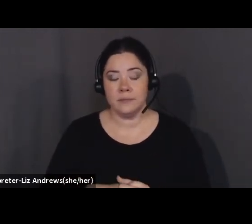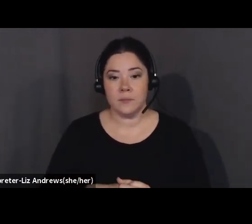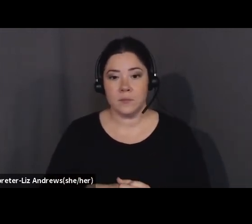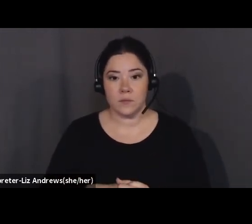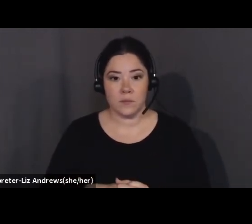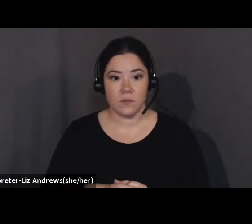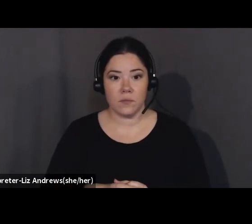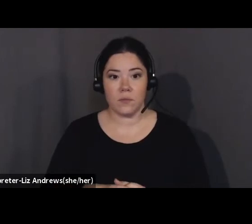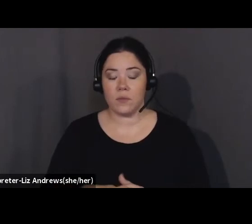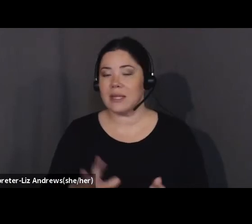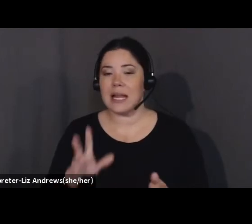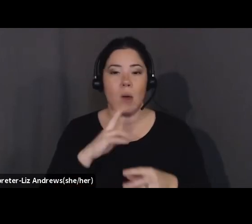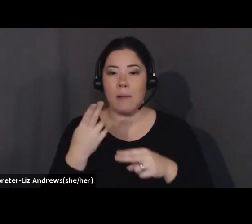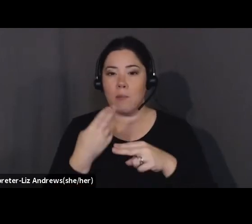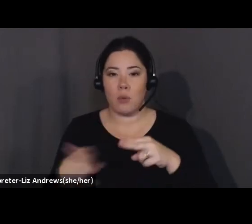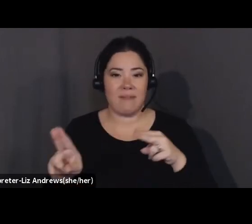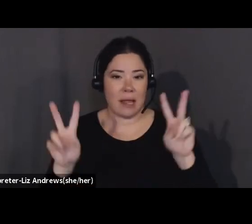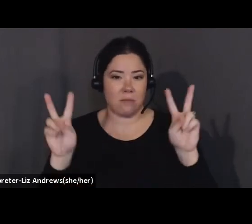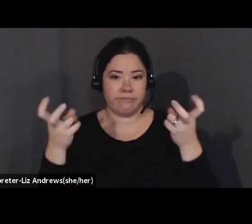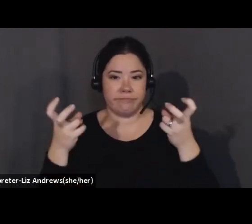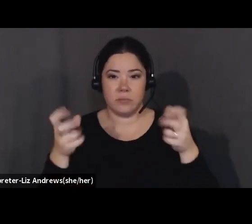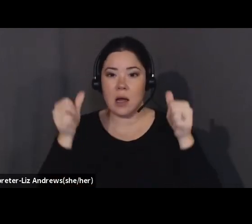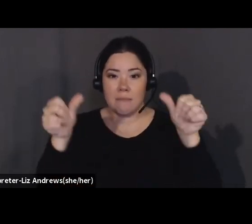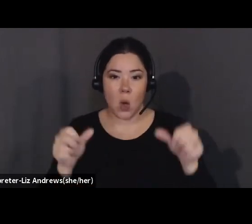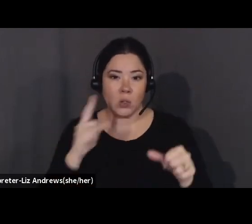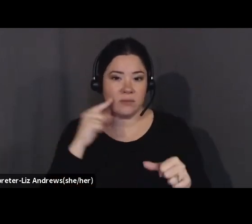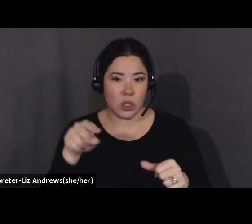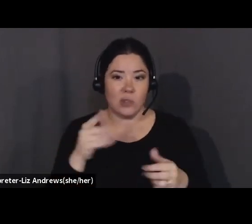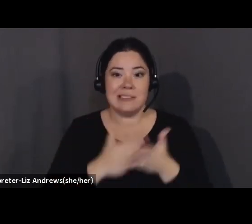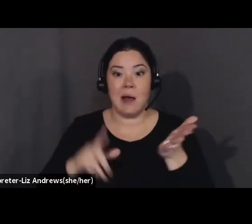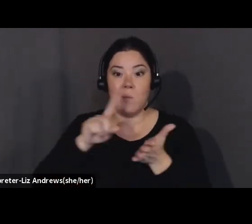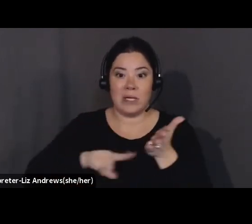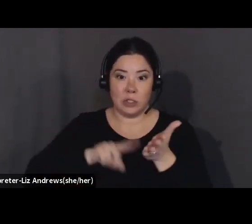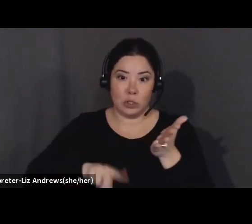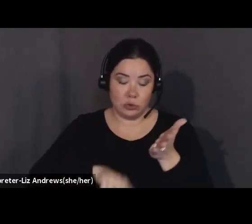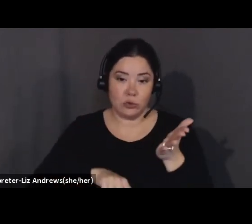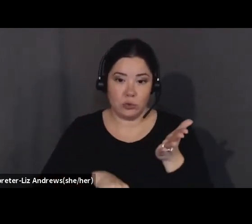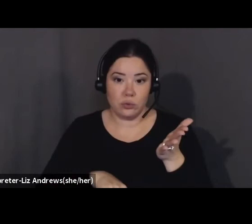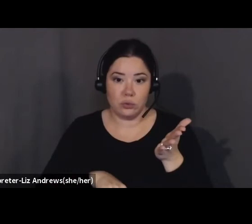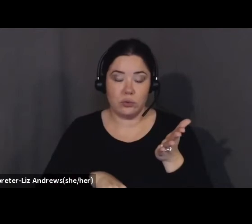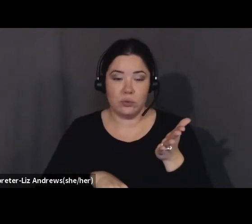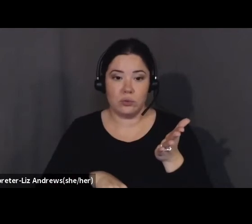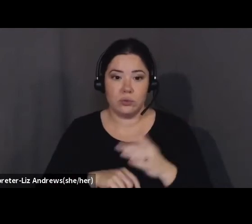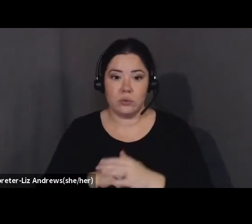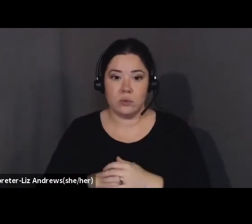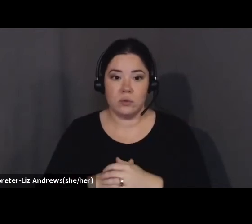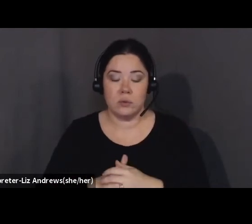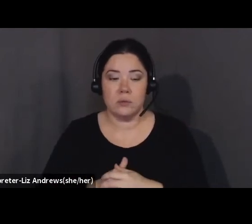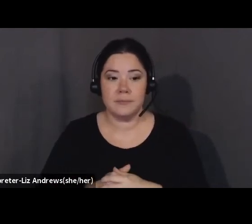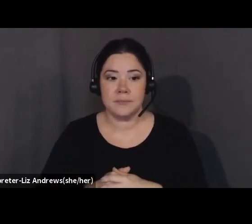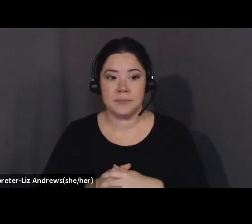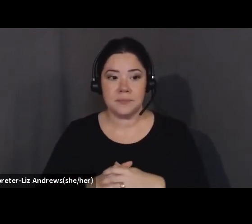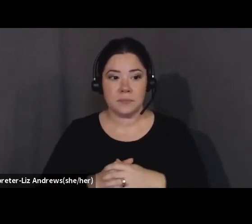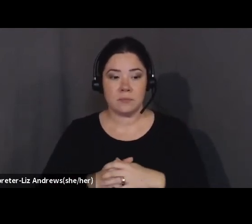Now, I'm just going to briefly post for you some research that has been done,